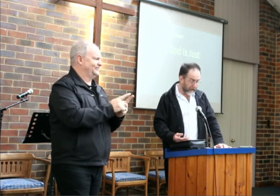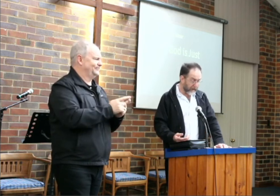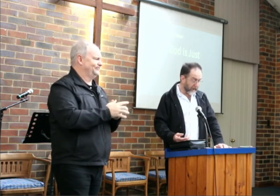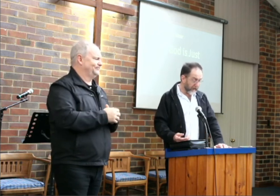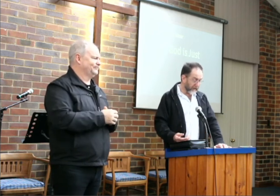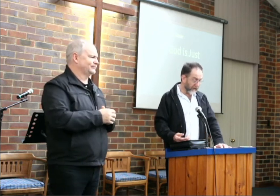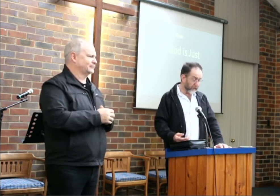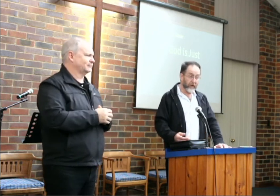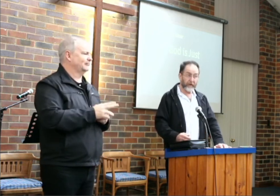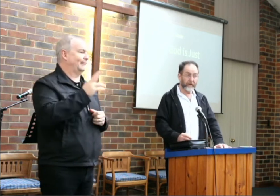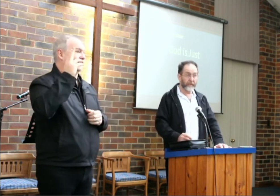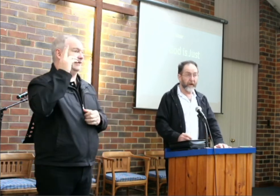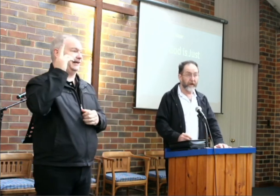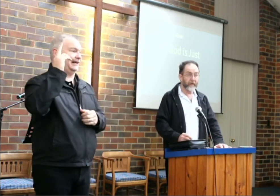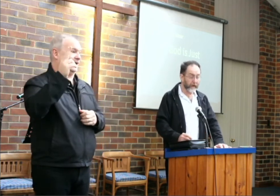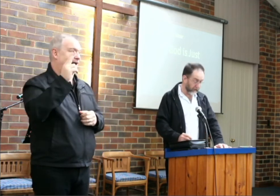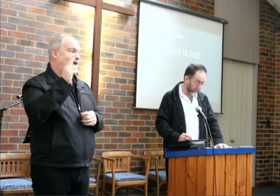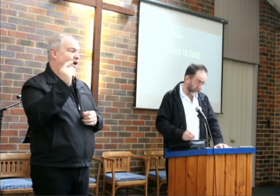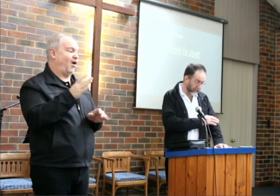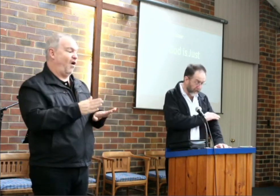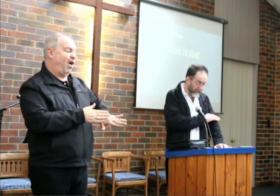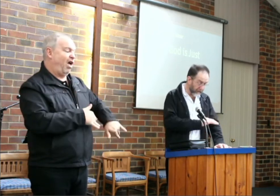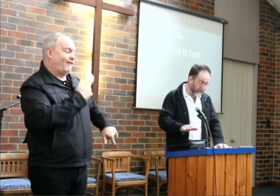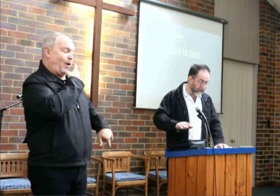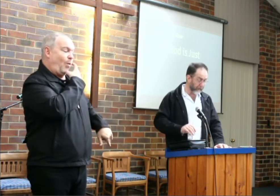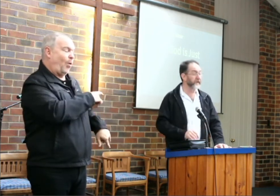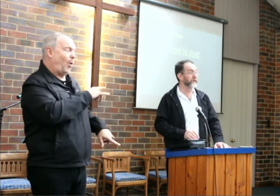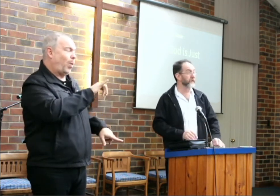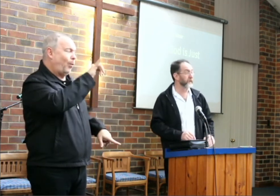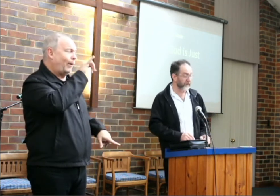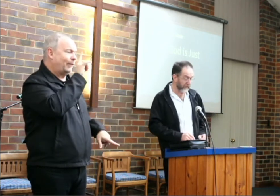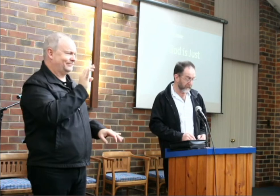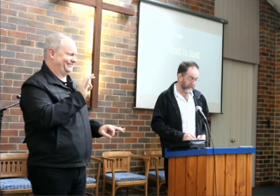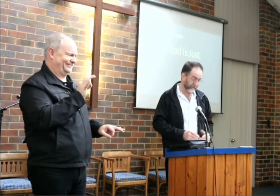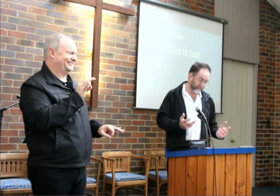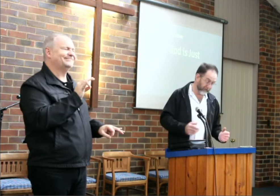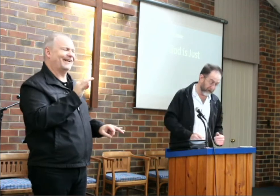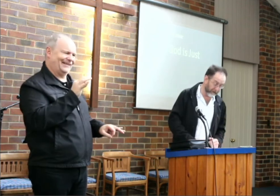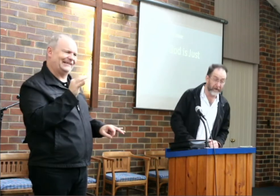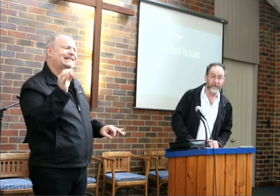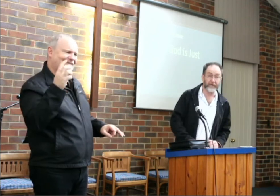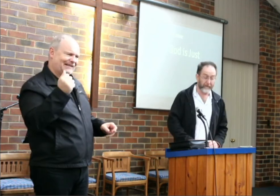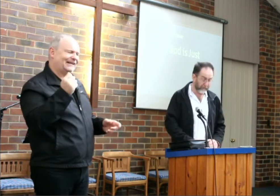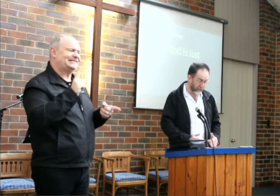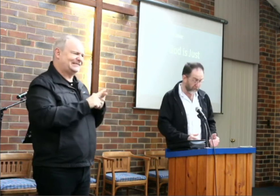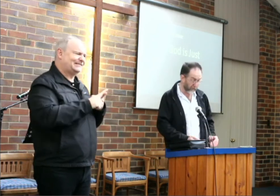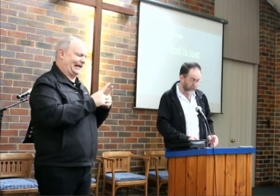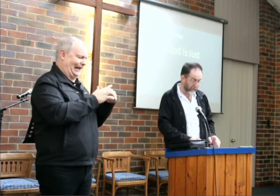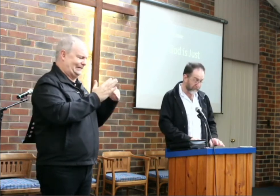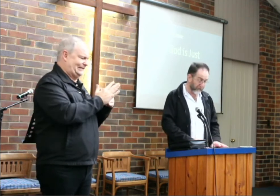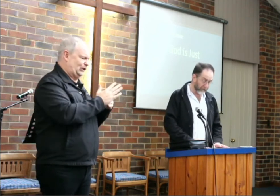He does not spare the wicked. We find that many places through Ezekiel, like Ezekiel